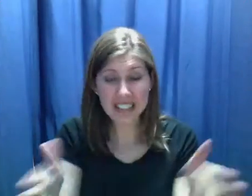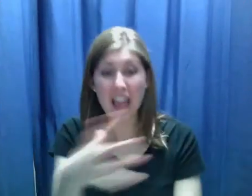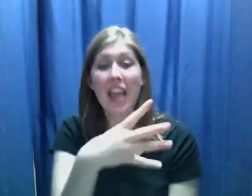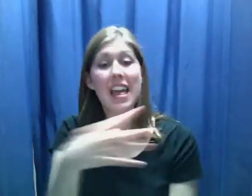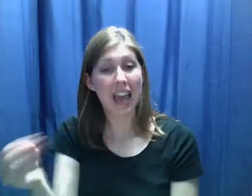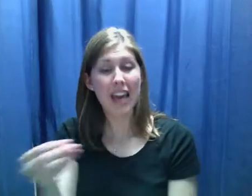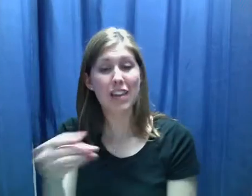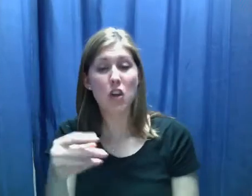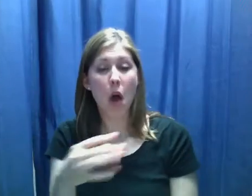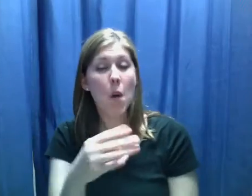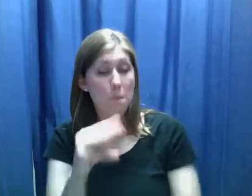in Europe.